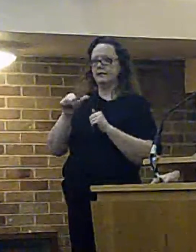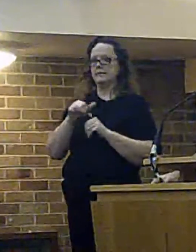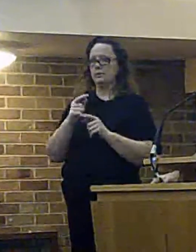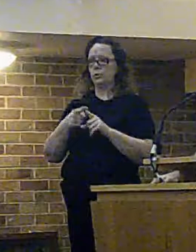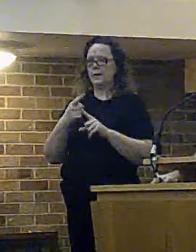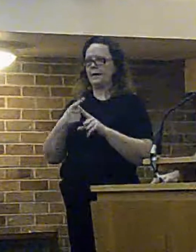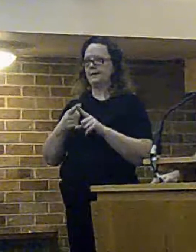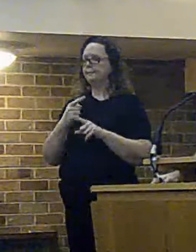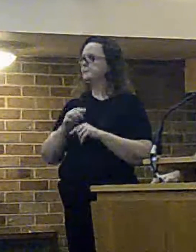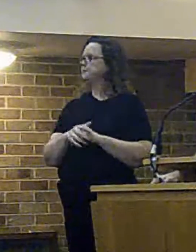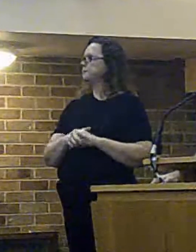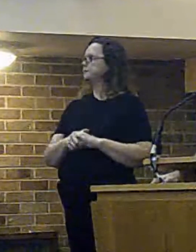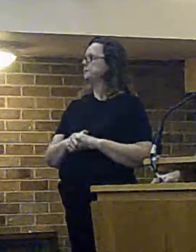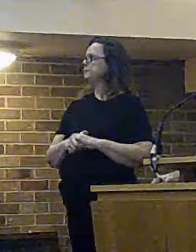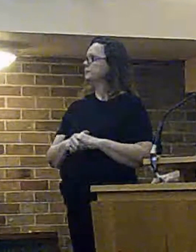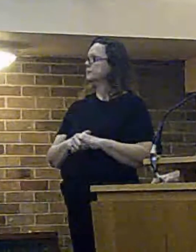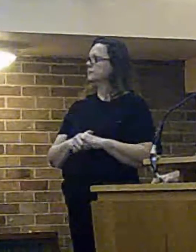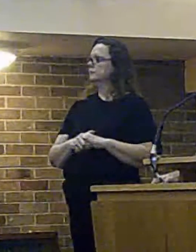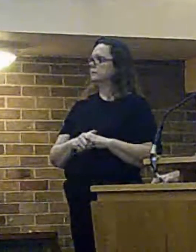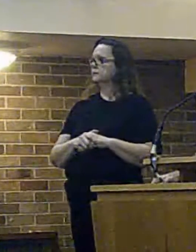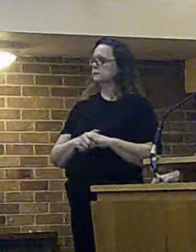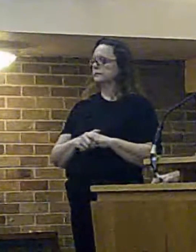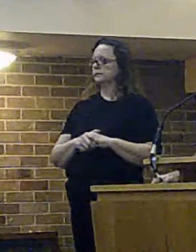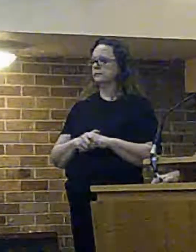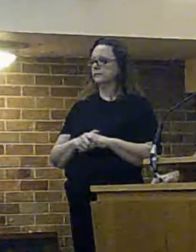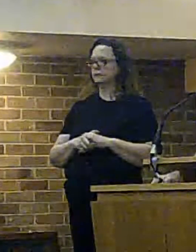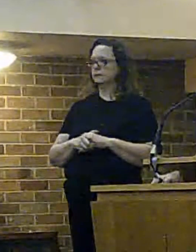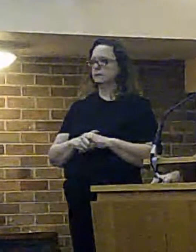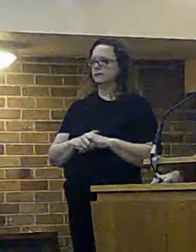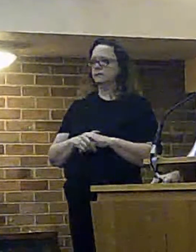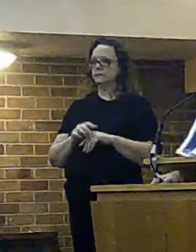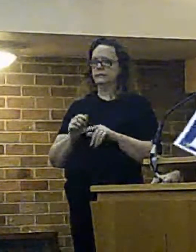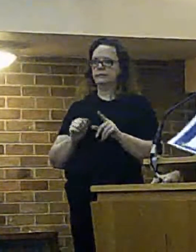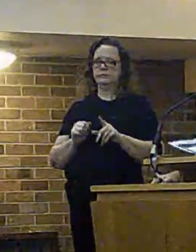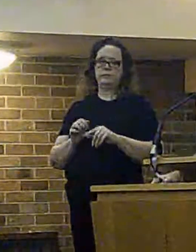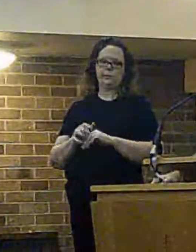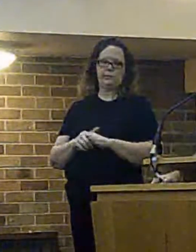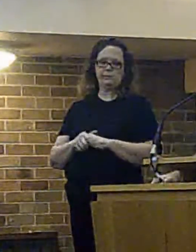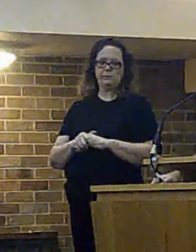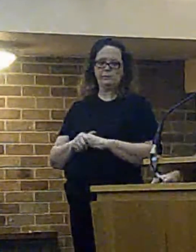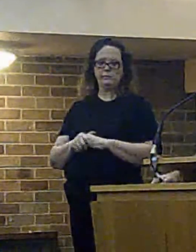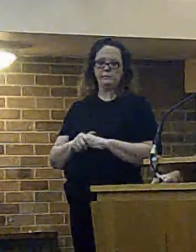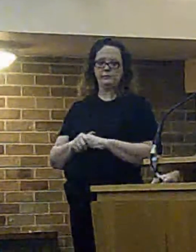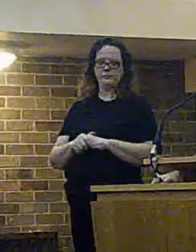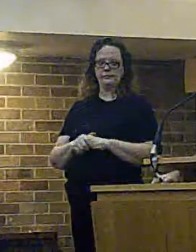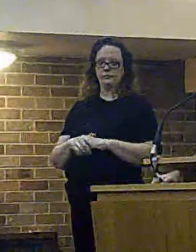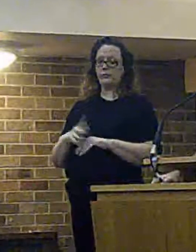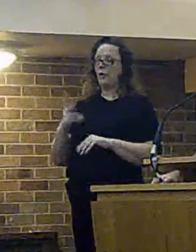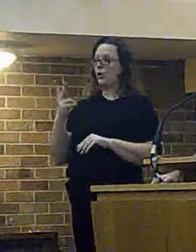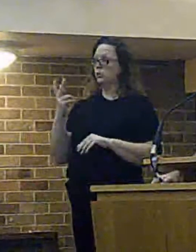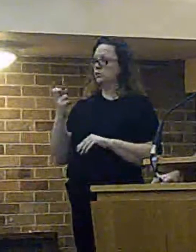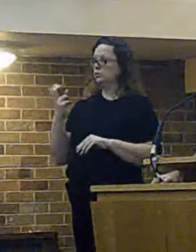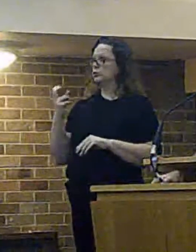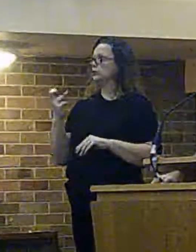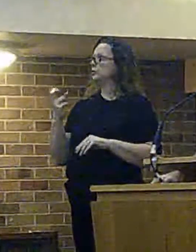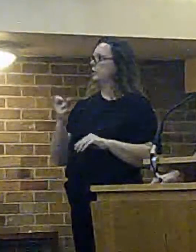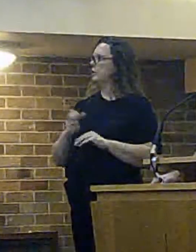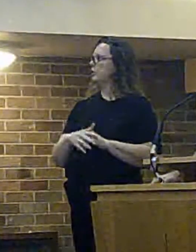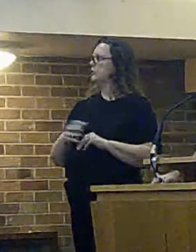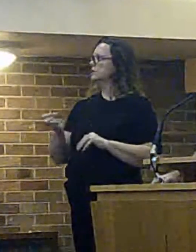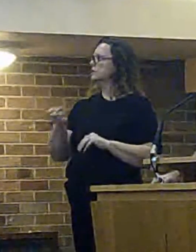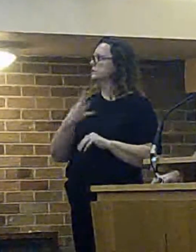from Greasby than it is from Upton. And what I'll do is hopefully, we've got a couple, there's two more slides, which are